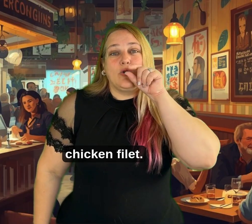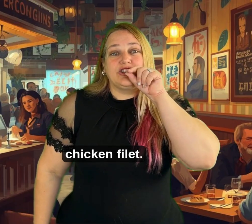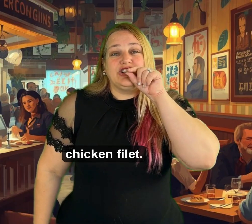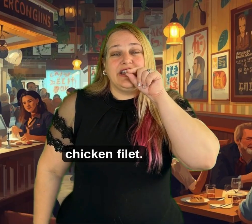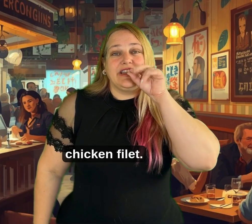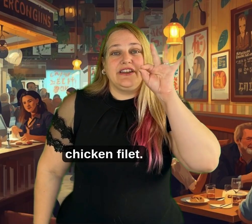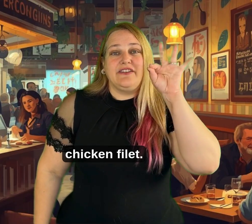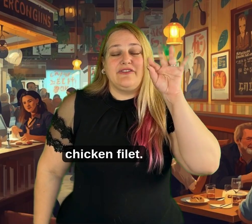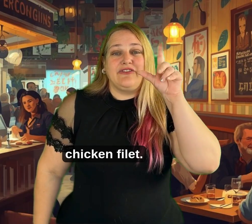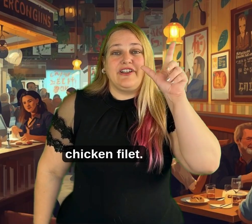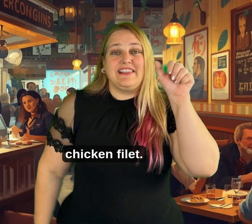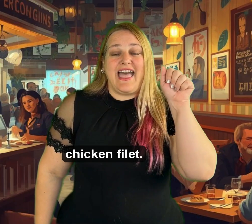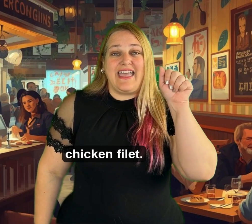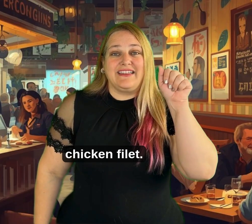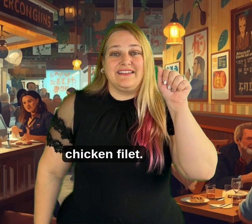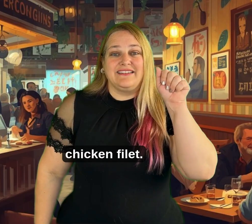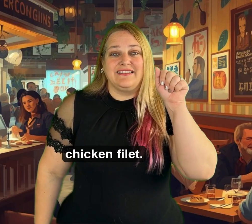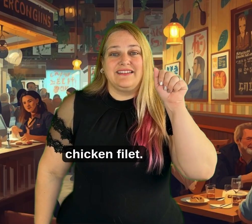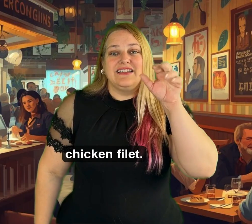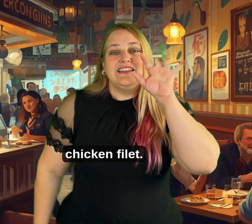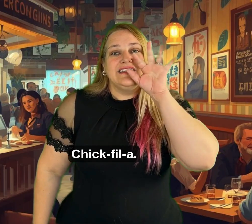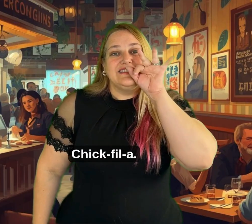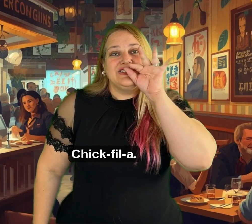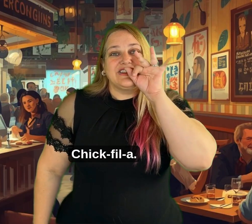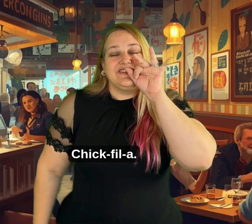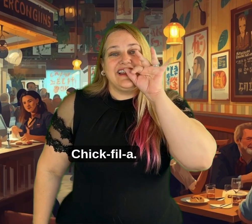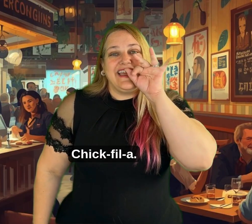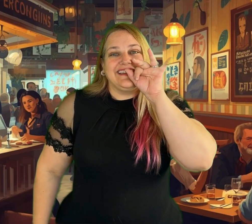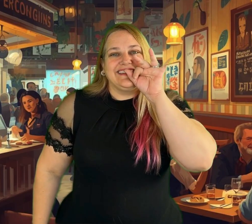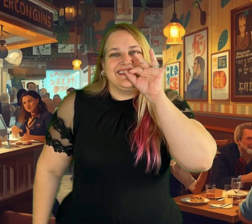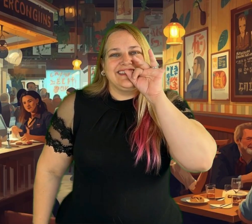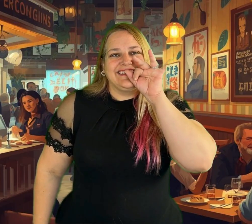or chicken fillet. Chick-fil-A.